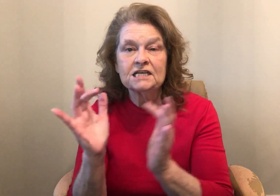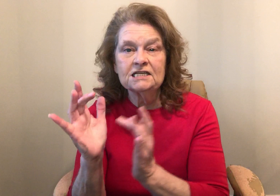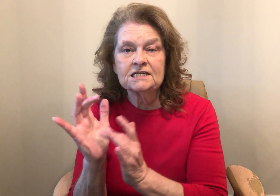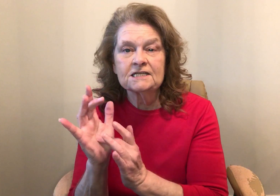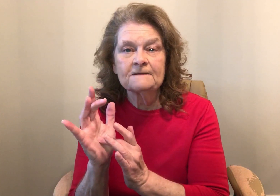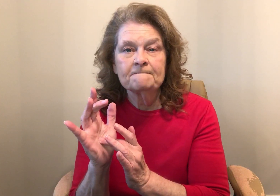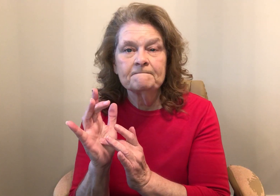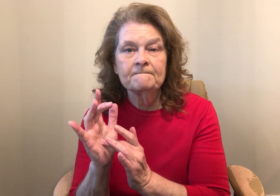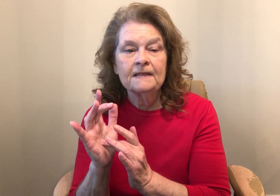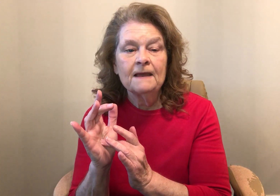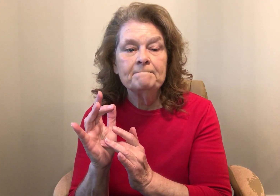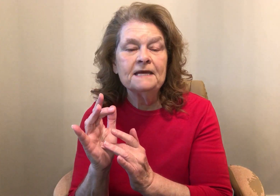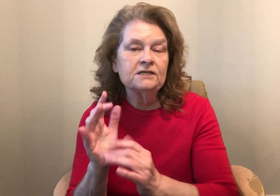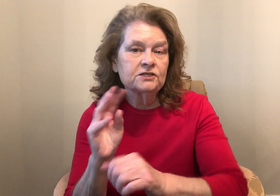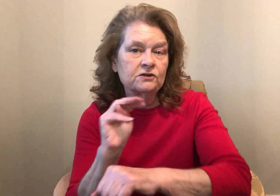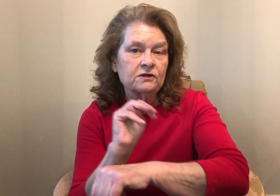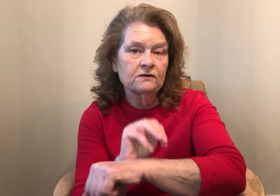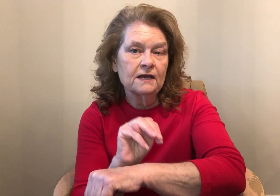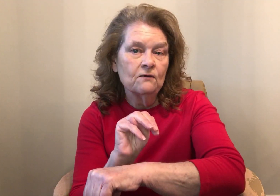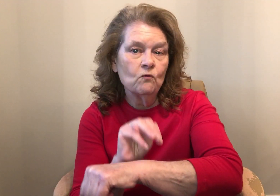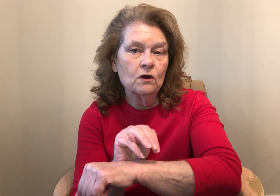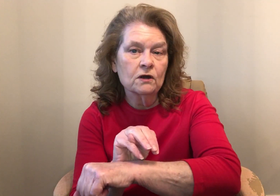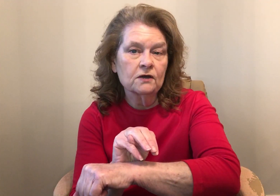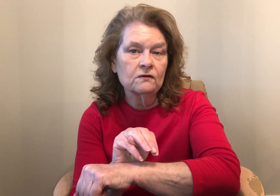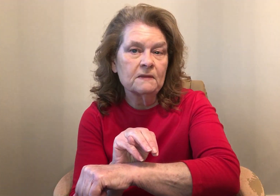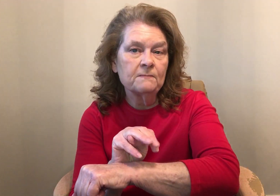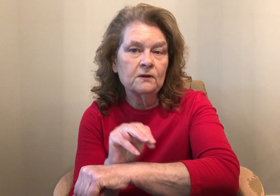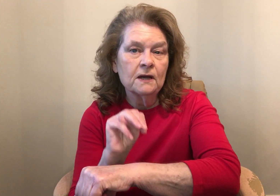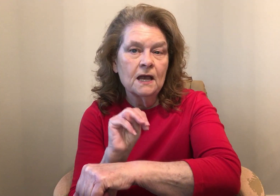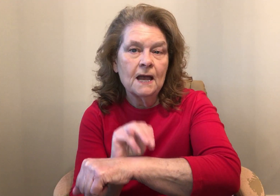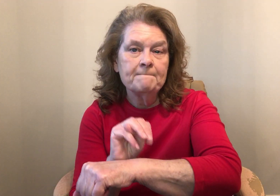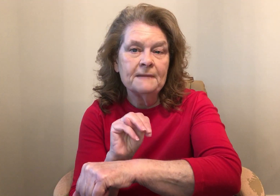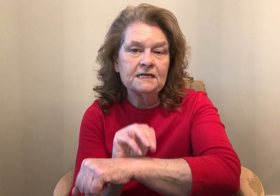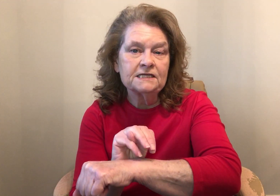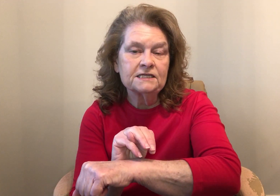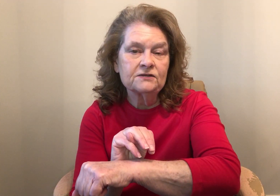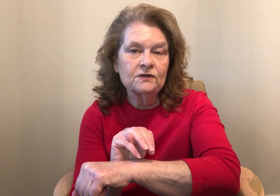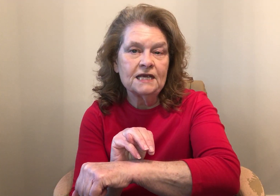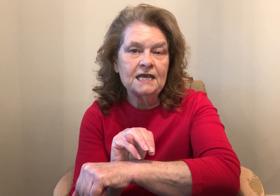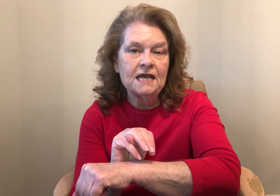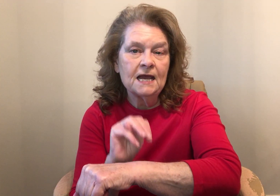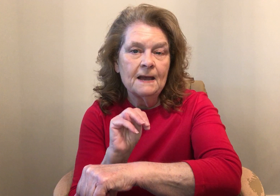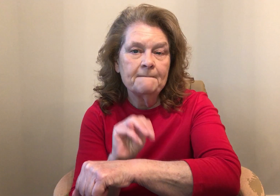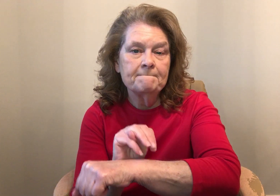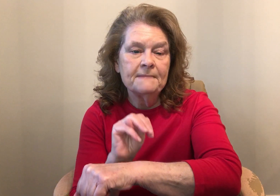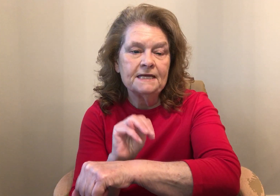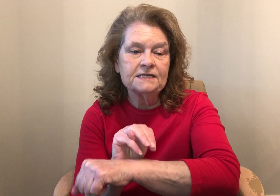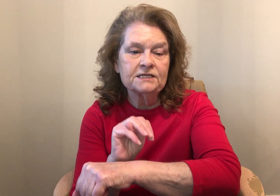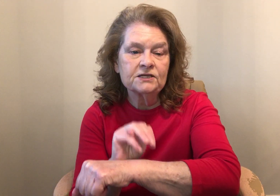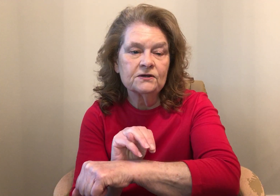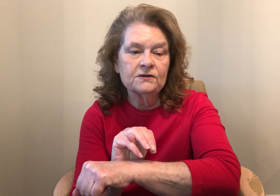Jesus ministered, work, remember? Ministry, ministered,